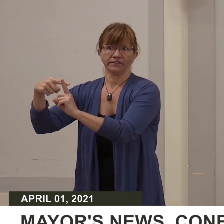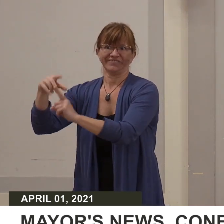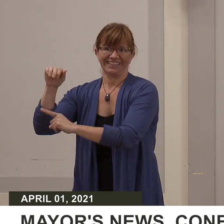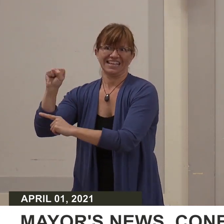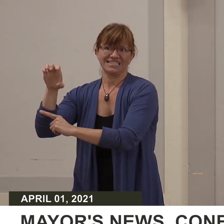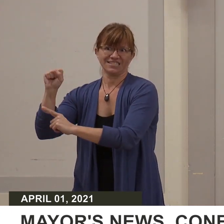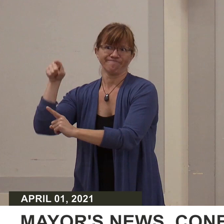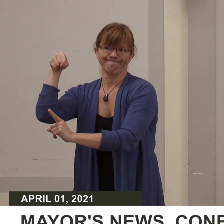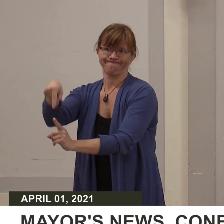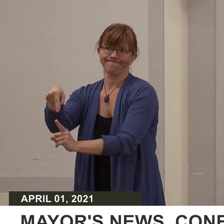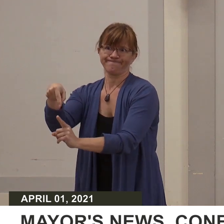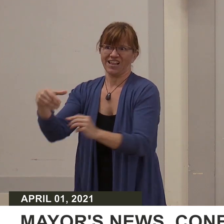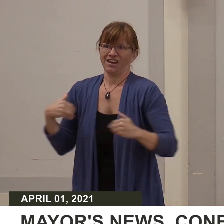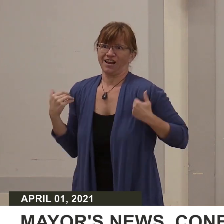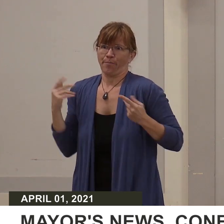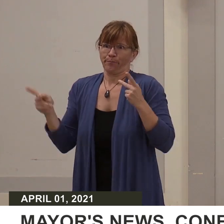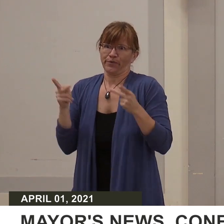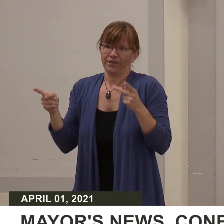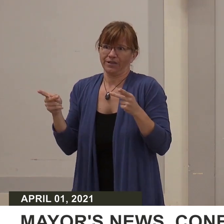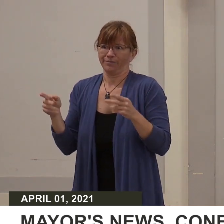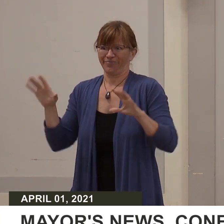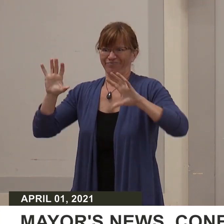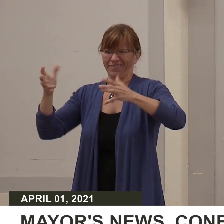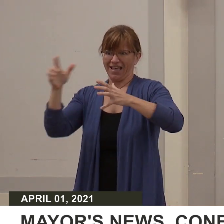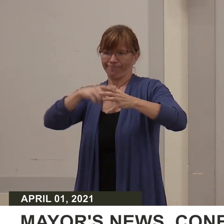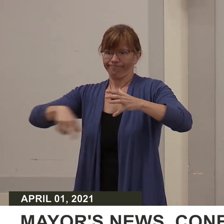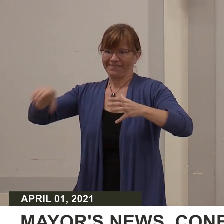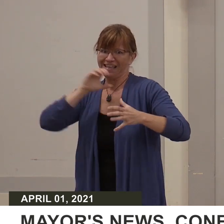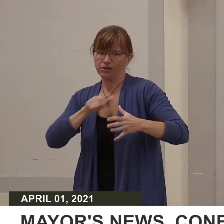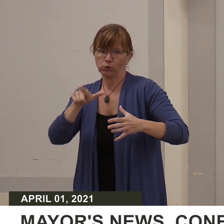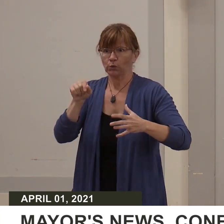are contributing most to the rapid rise in case counts here in the city.